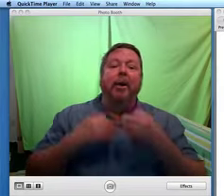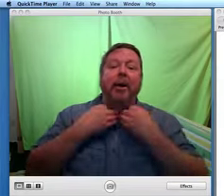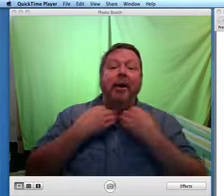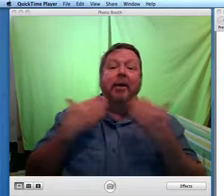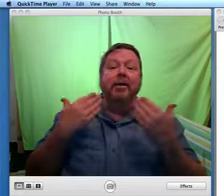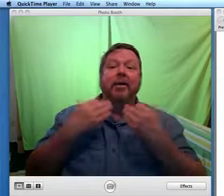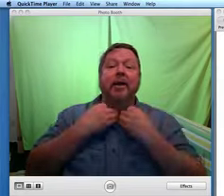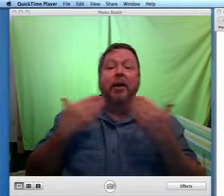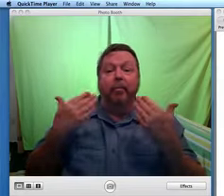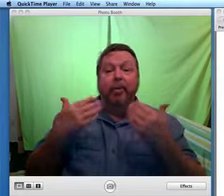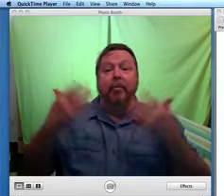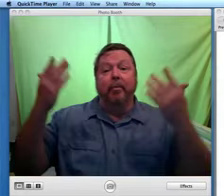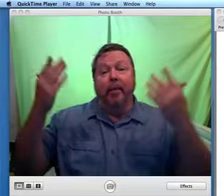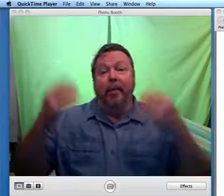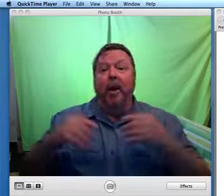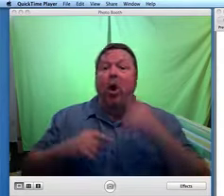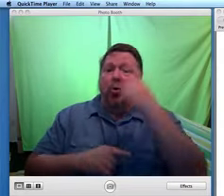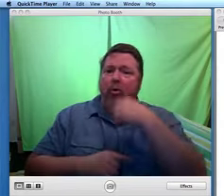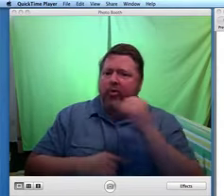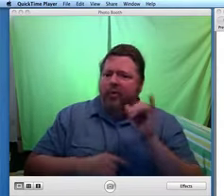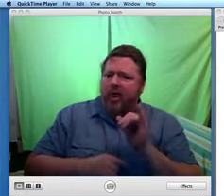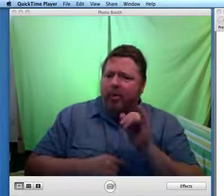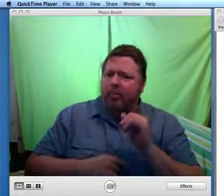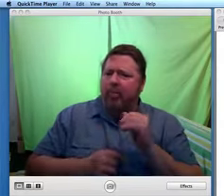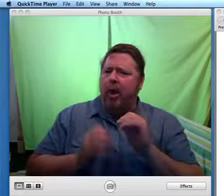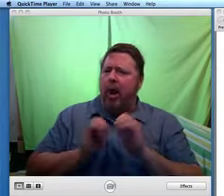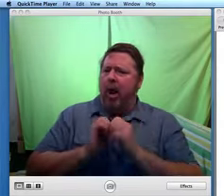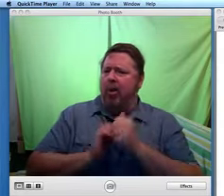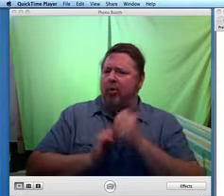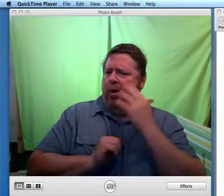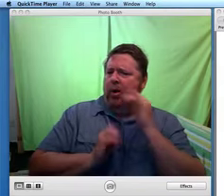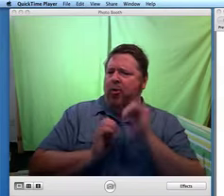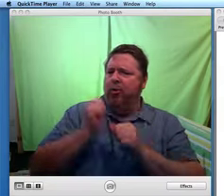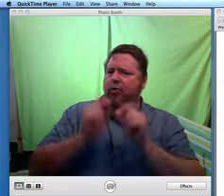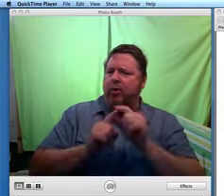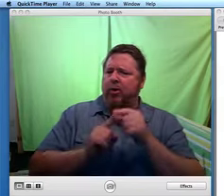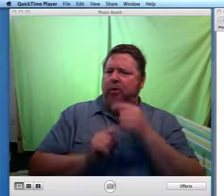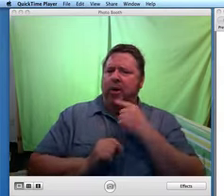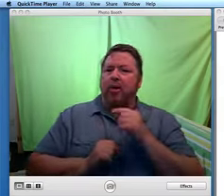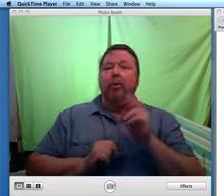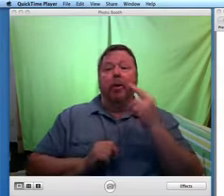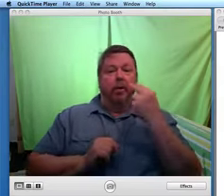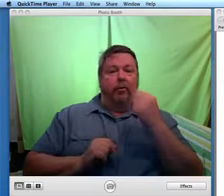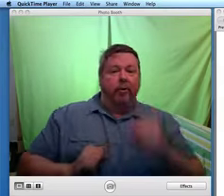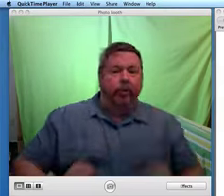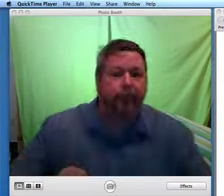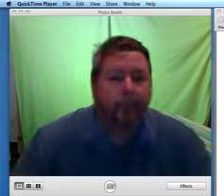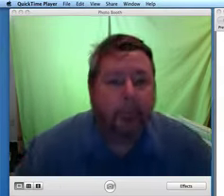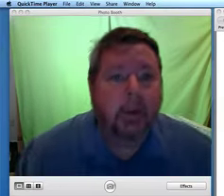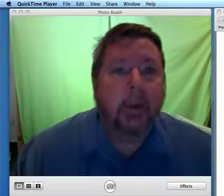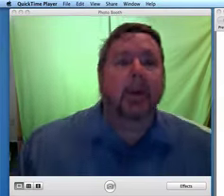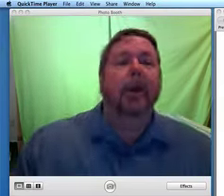But hit him looks the same. How do I know which word did you say? Let's look.